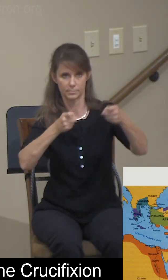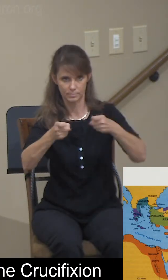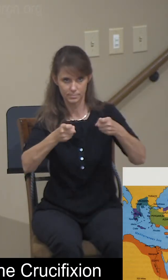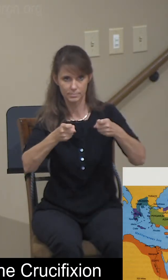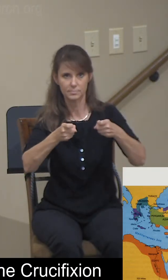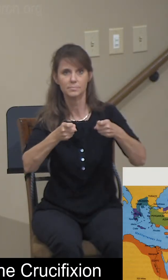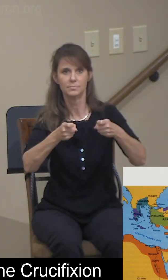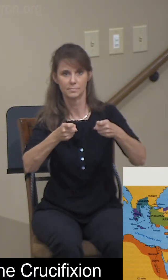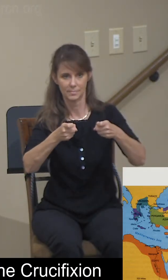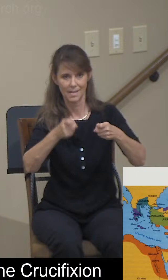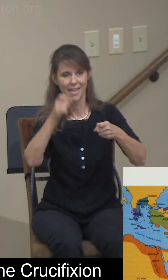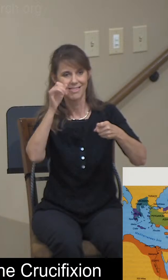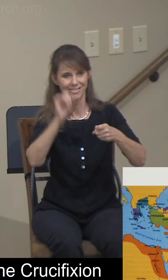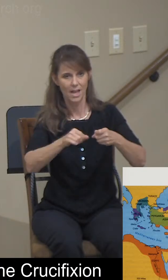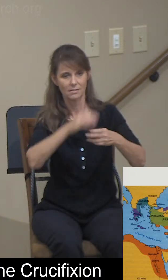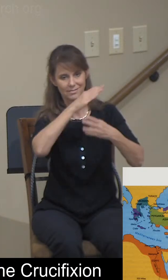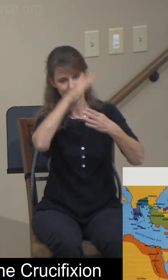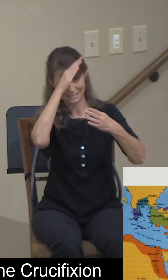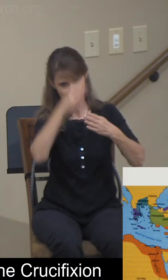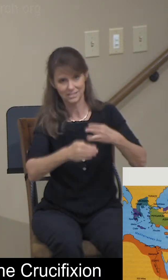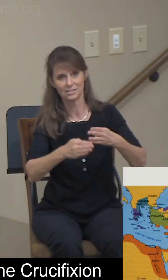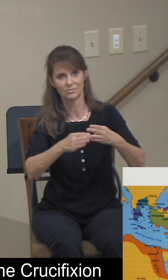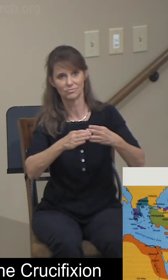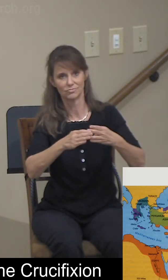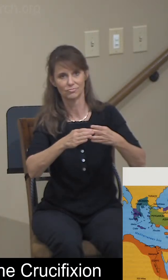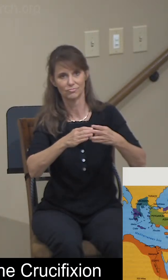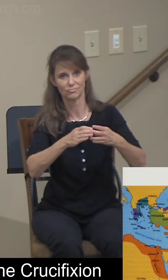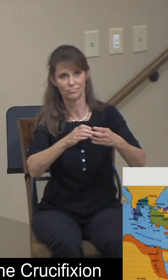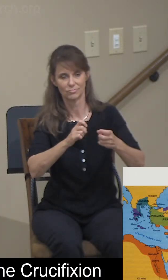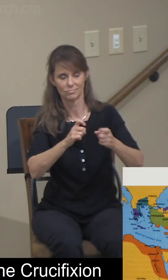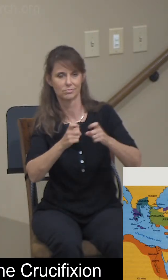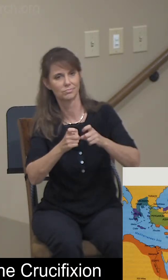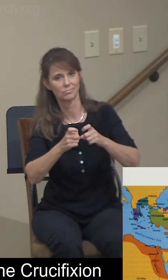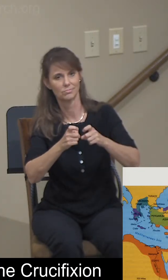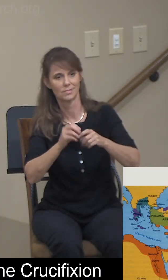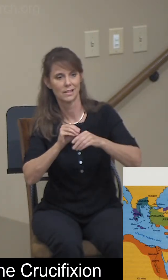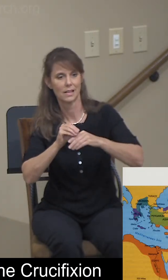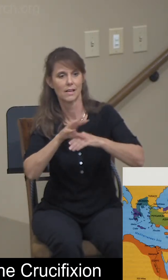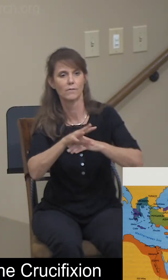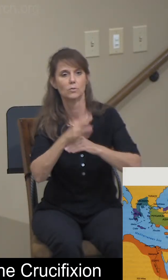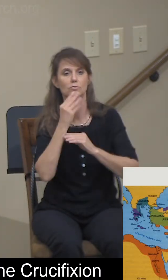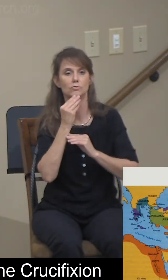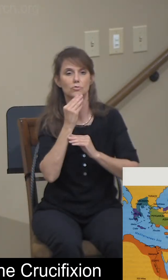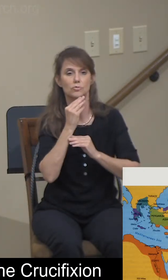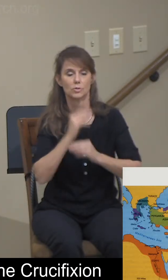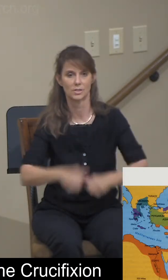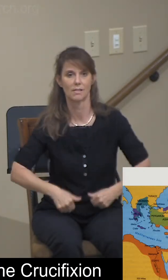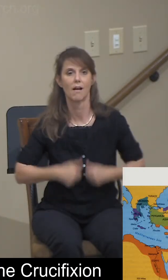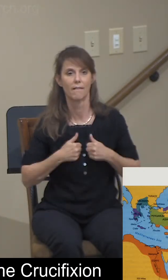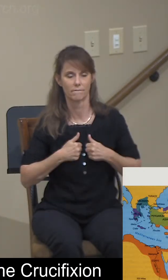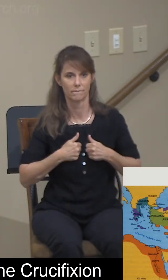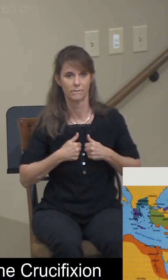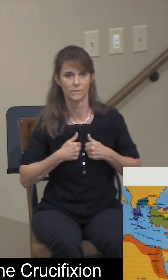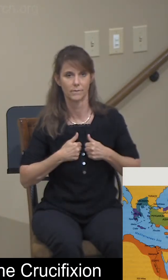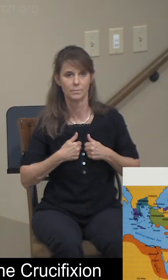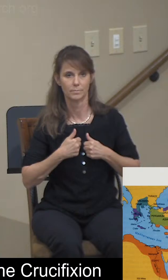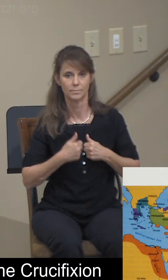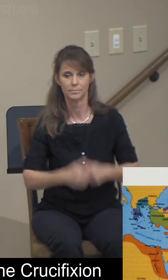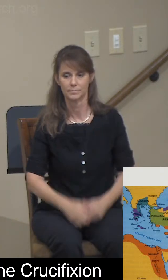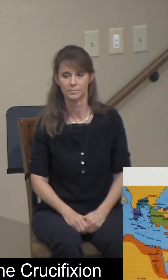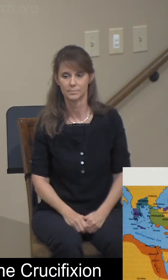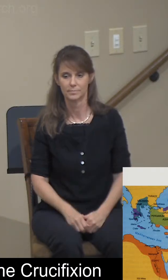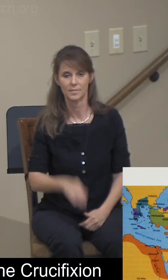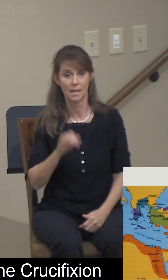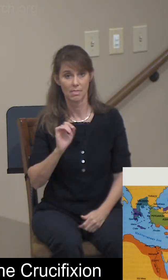that sort of final shift, if you will, would have a dramatic impact on Jewish life as well. The Ptolemies